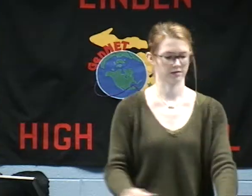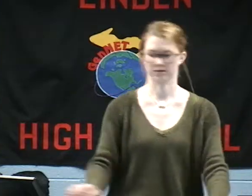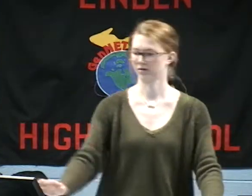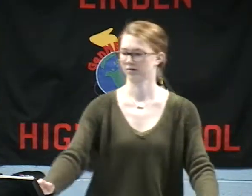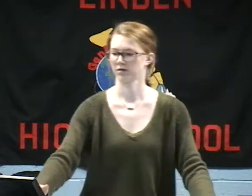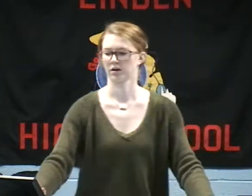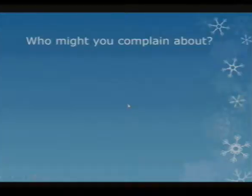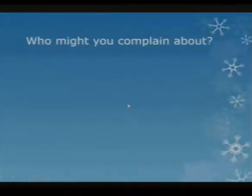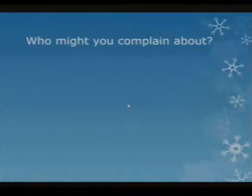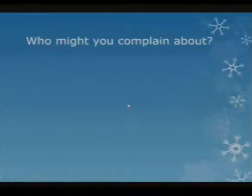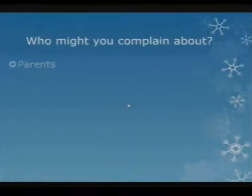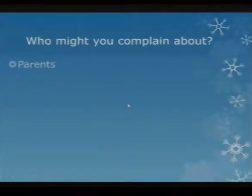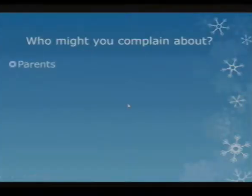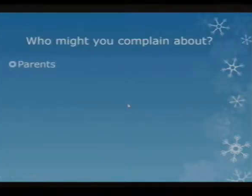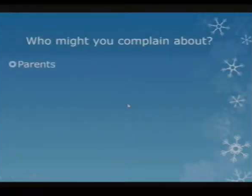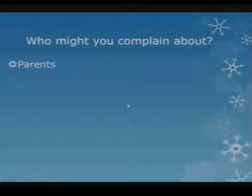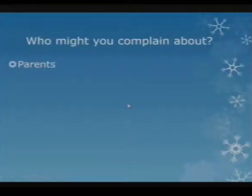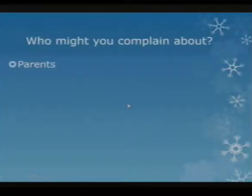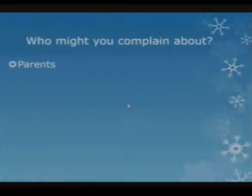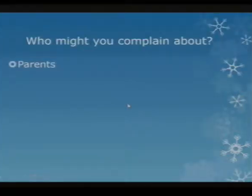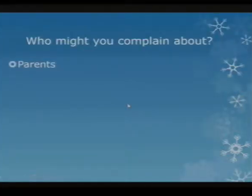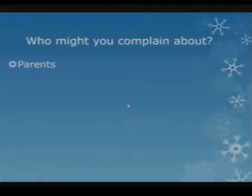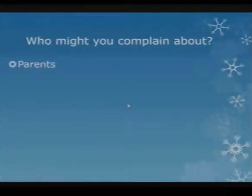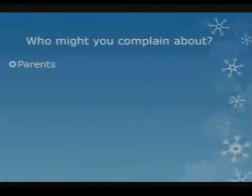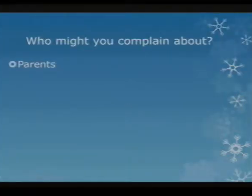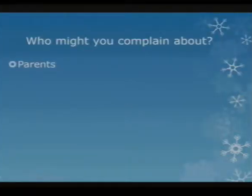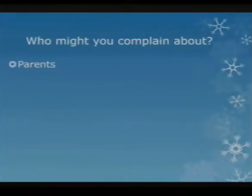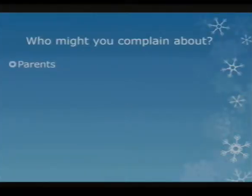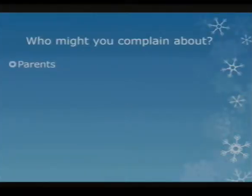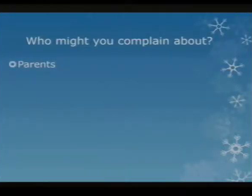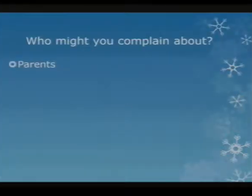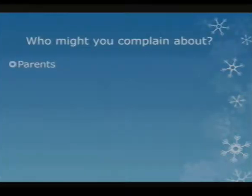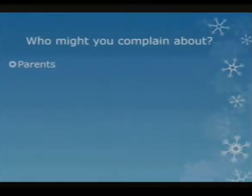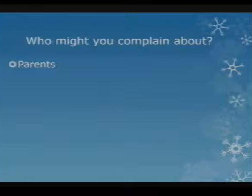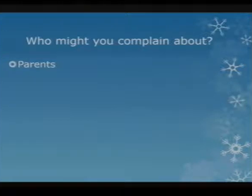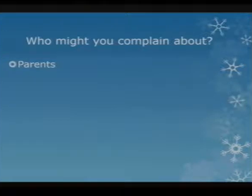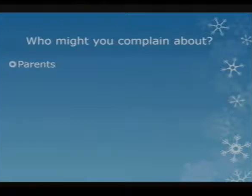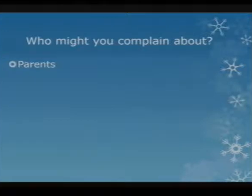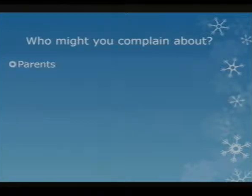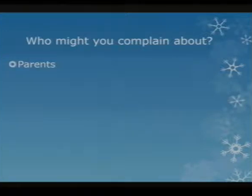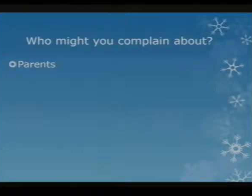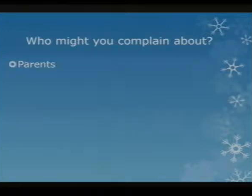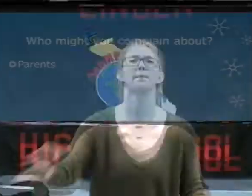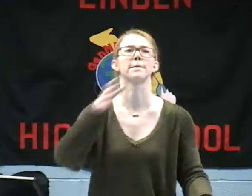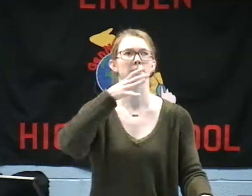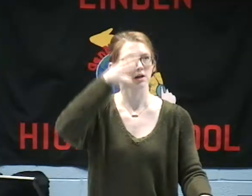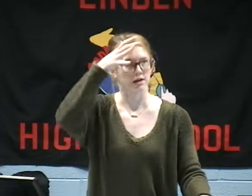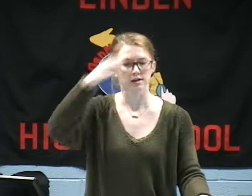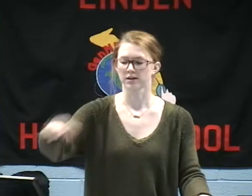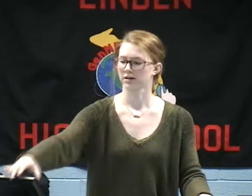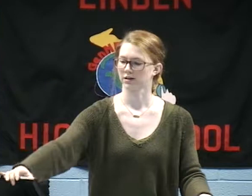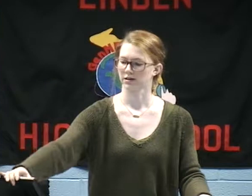salt. Can I get salt? Because I want fresh fries.